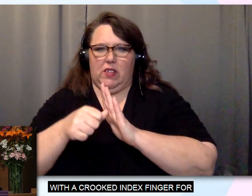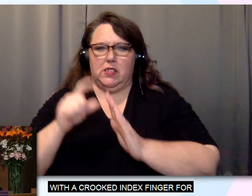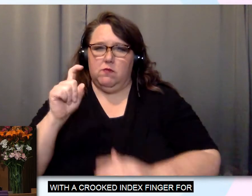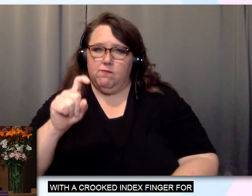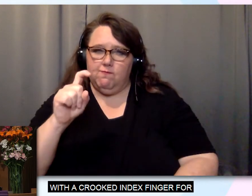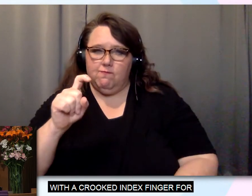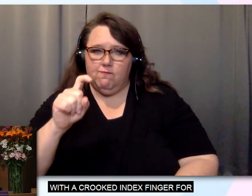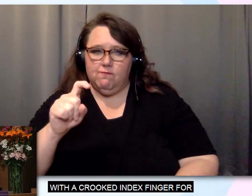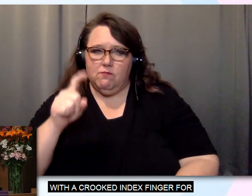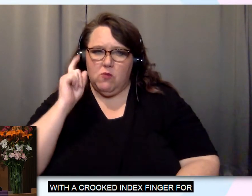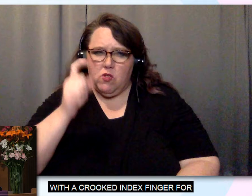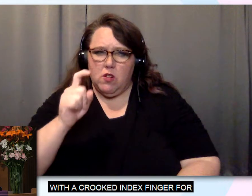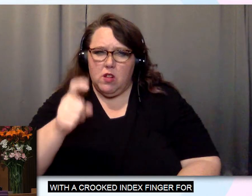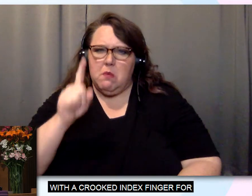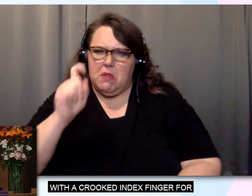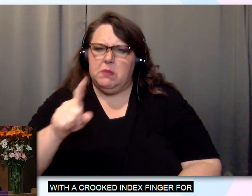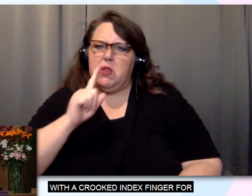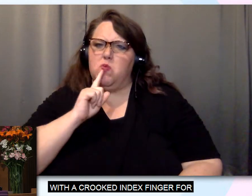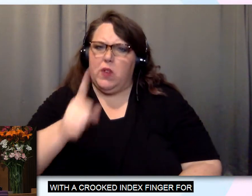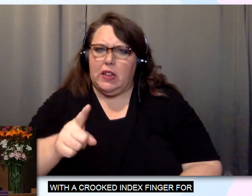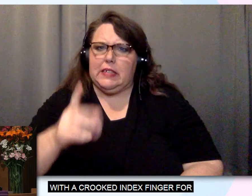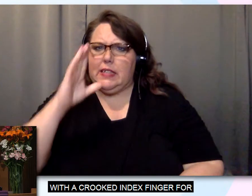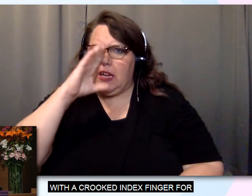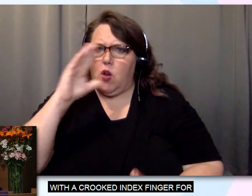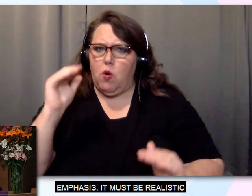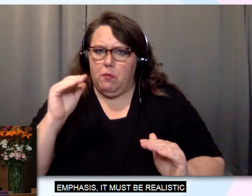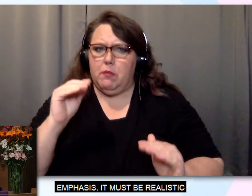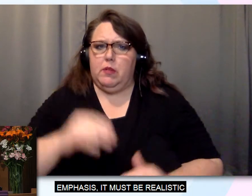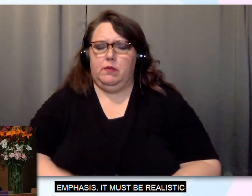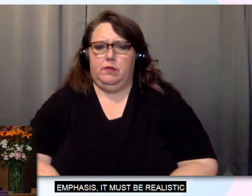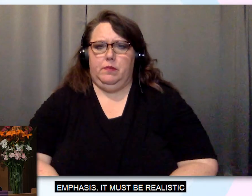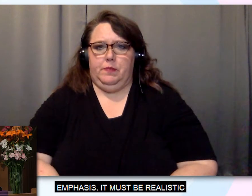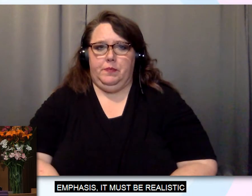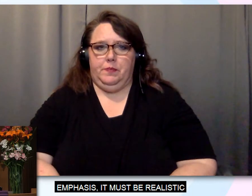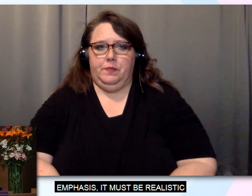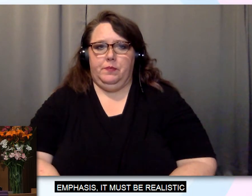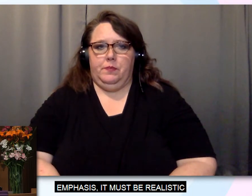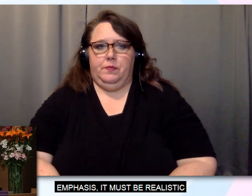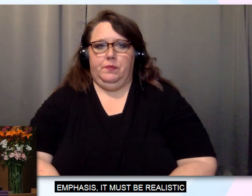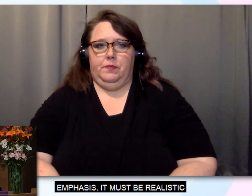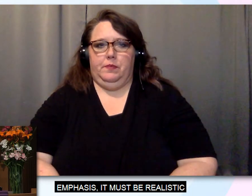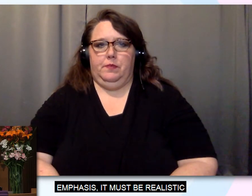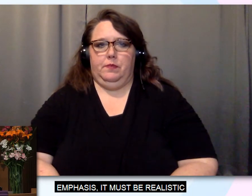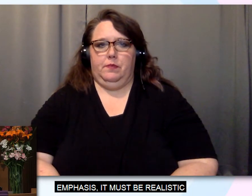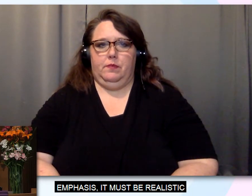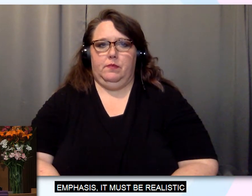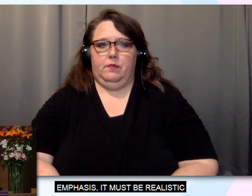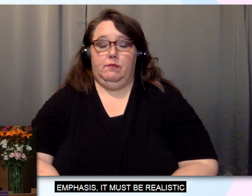finger for emphasis, "But it must be realistic hope."